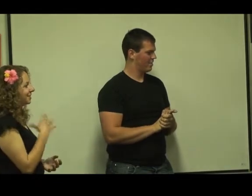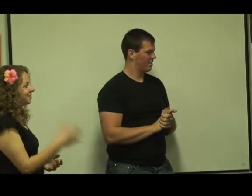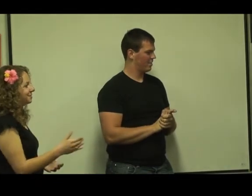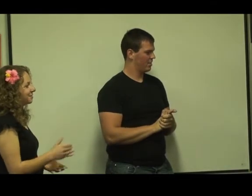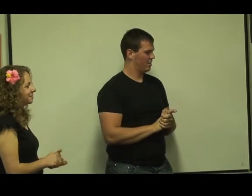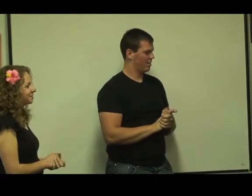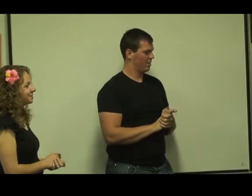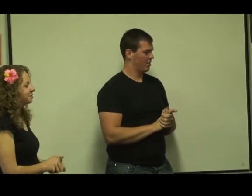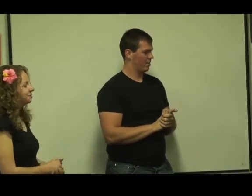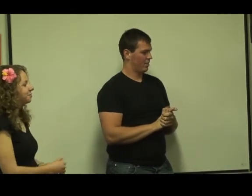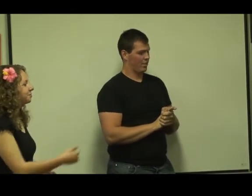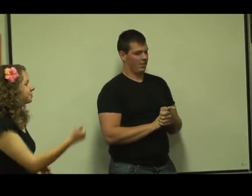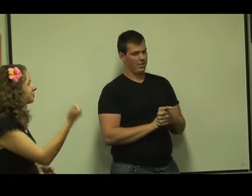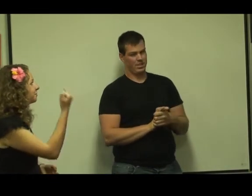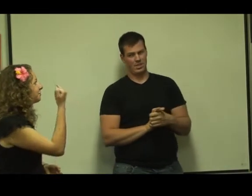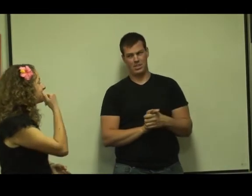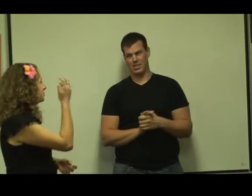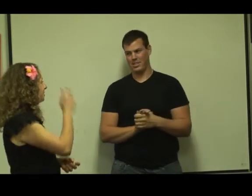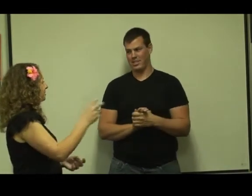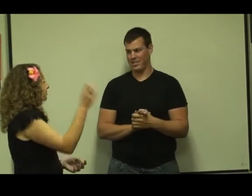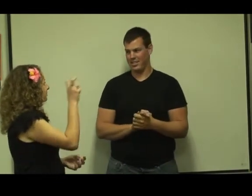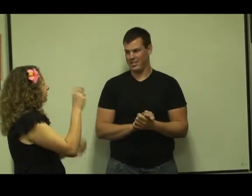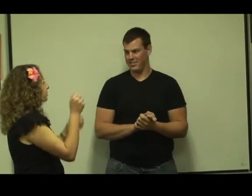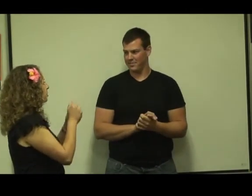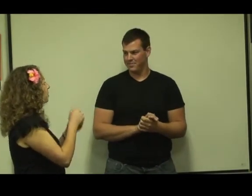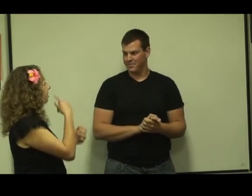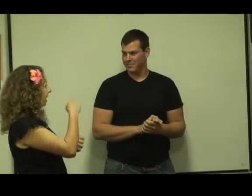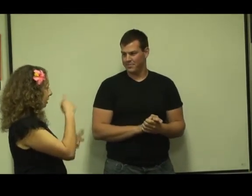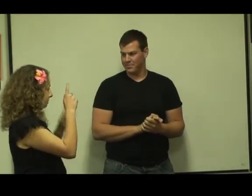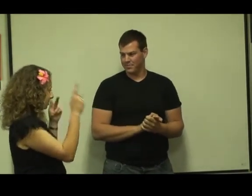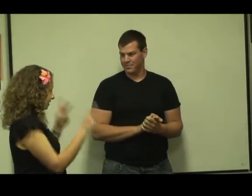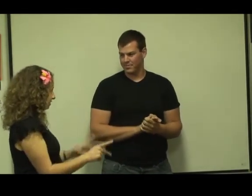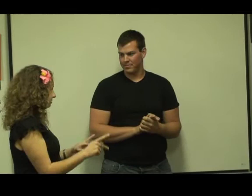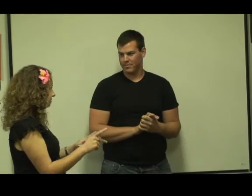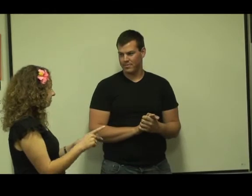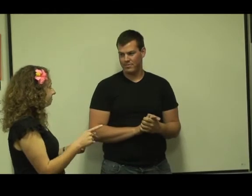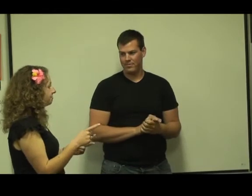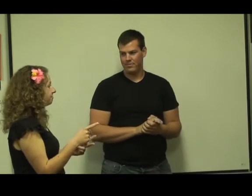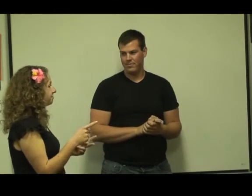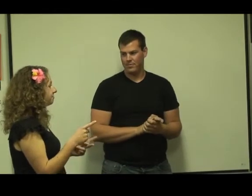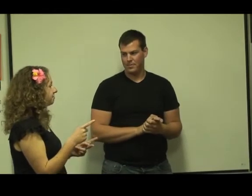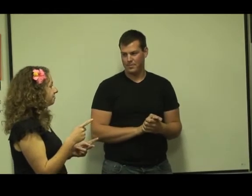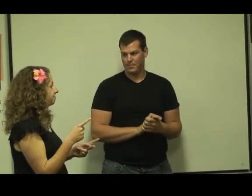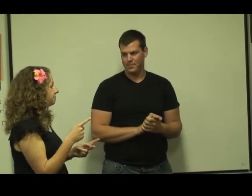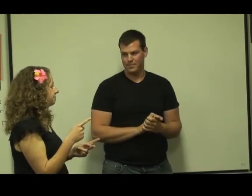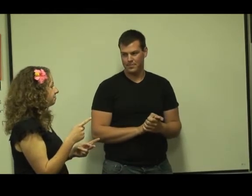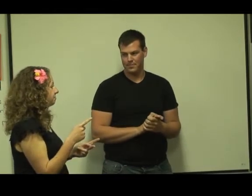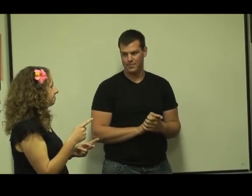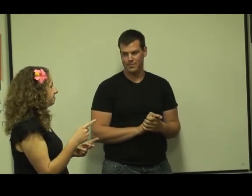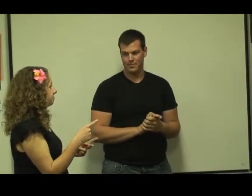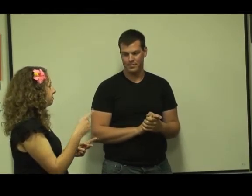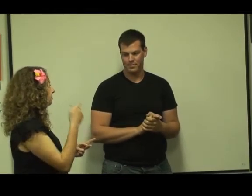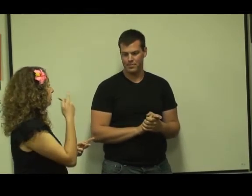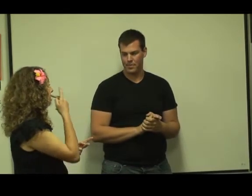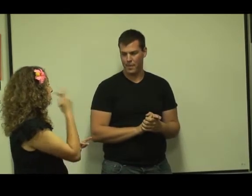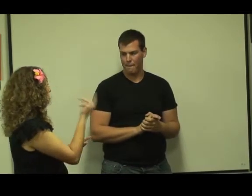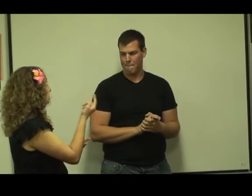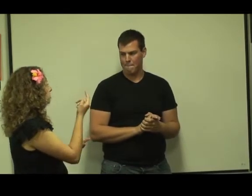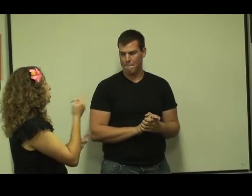If you're traveling with a hearing person and you come across somebody who speaks a foreign language to you